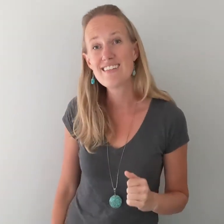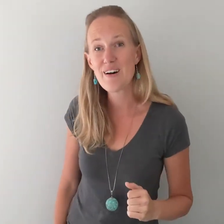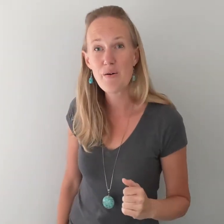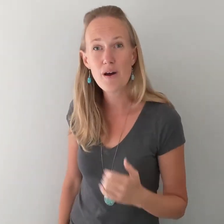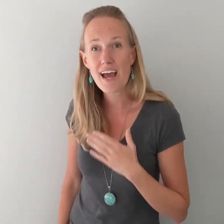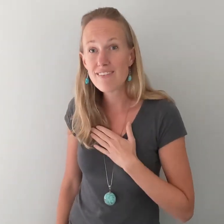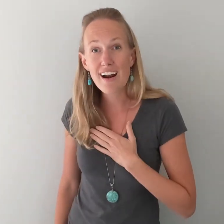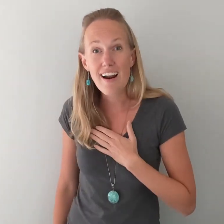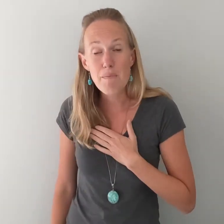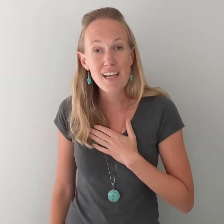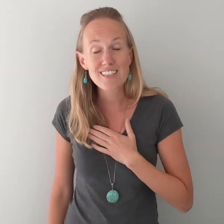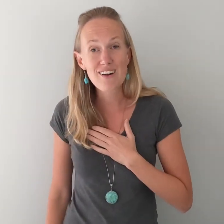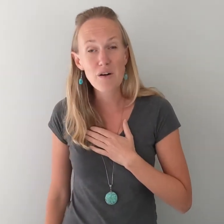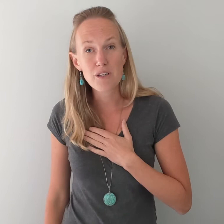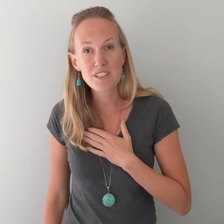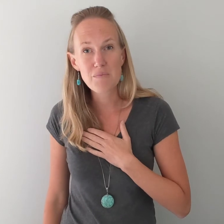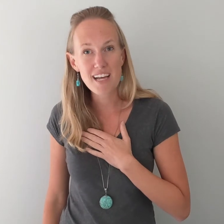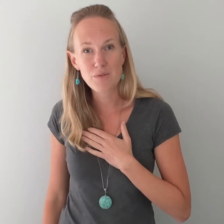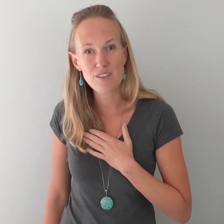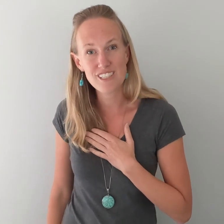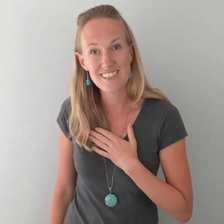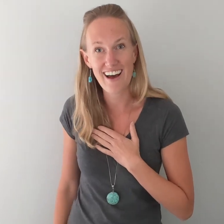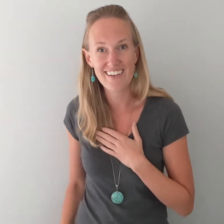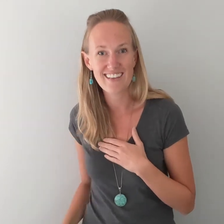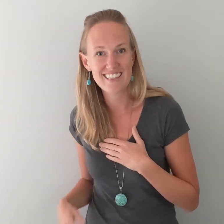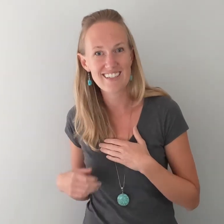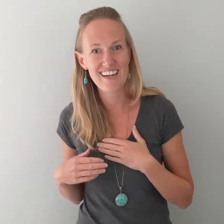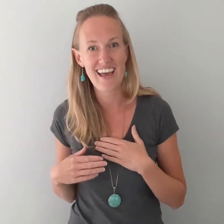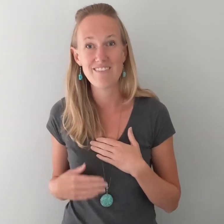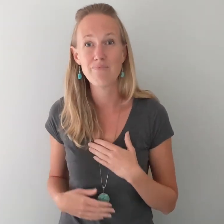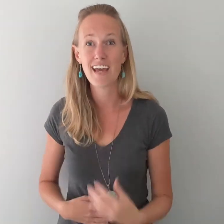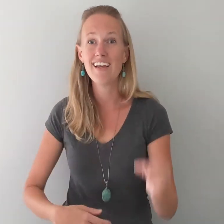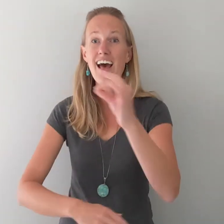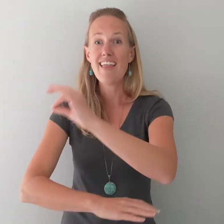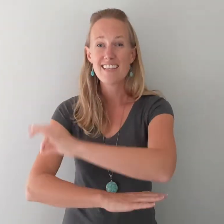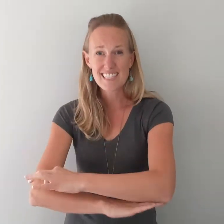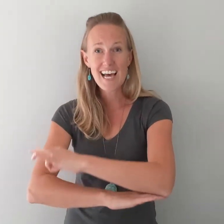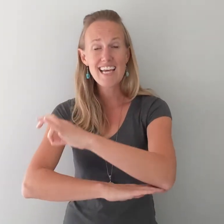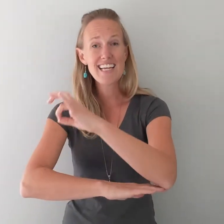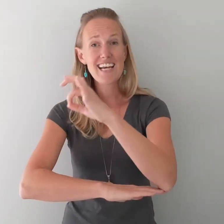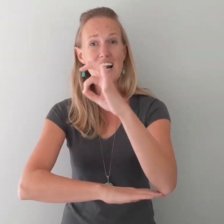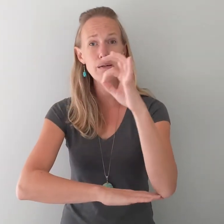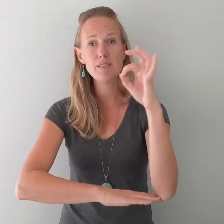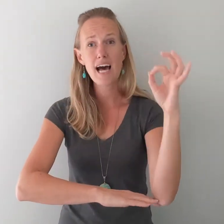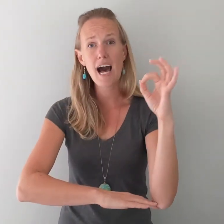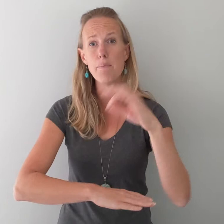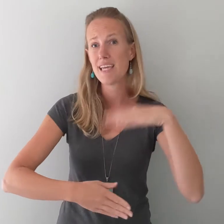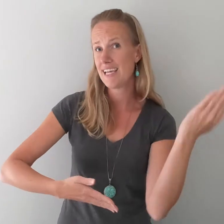So whatever makes your heart worship, that's what you should sign. Let's try it again, okay? The sun comes up, it's